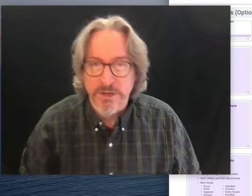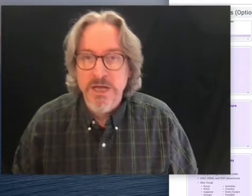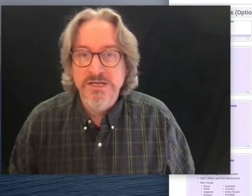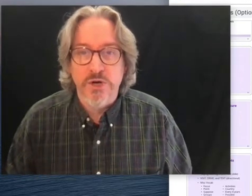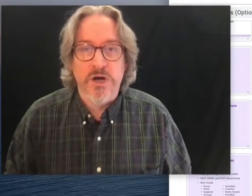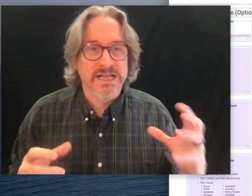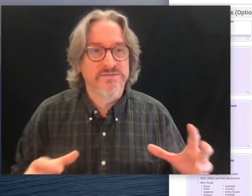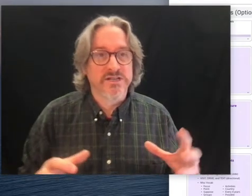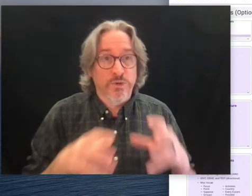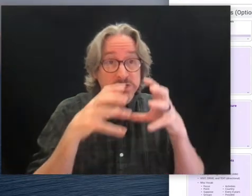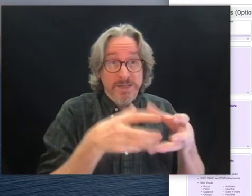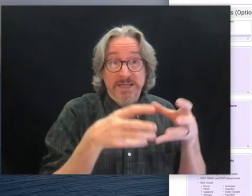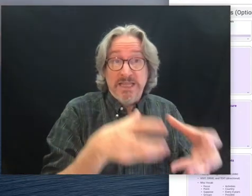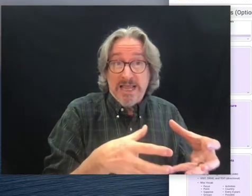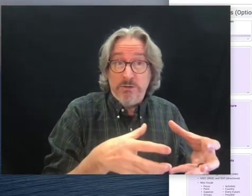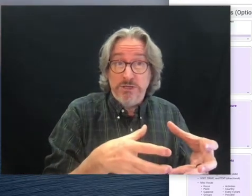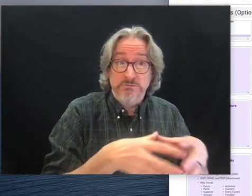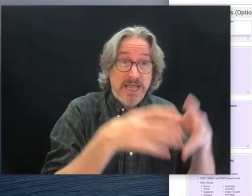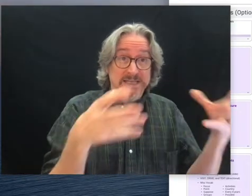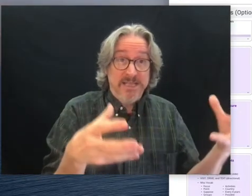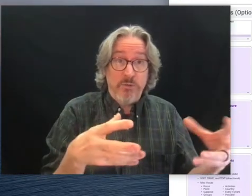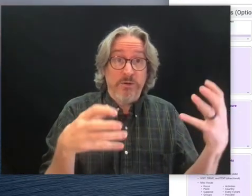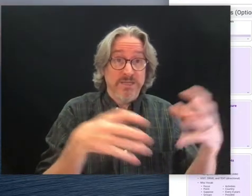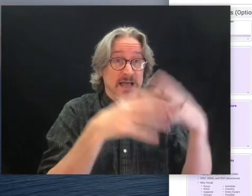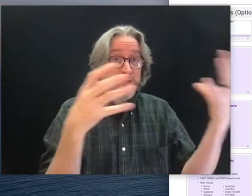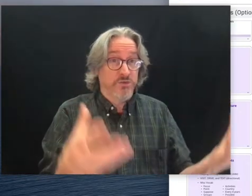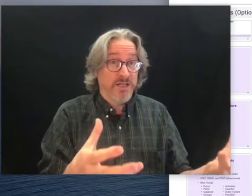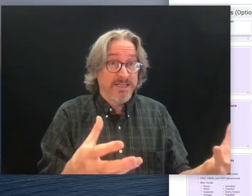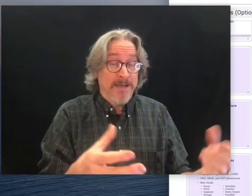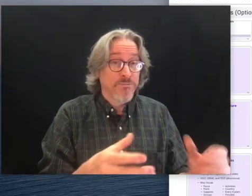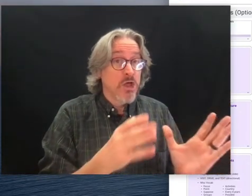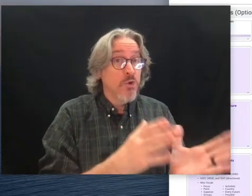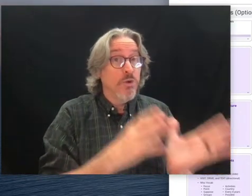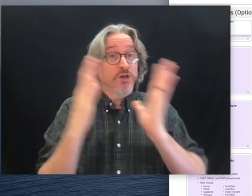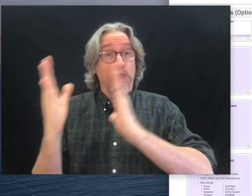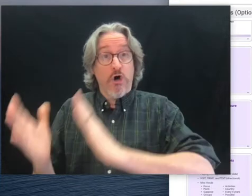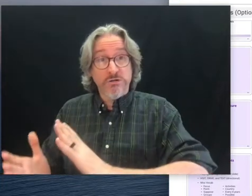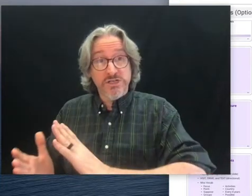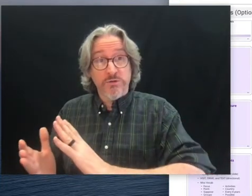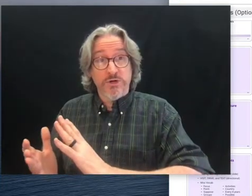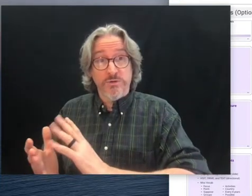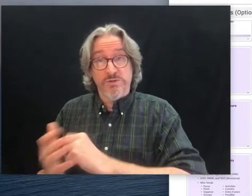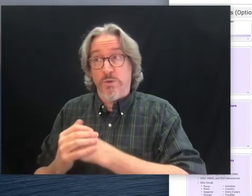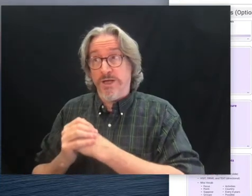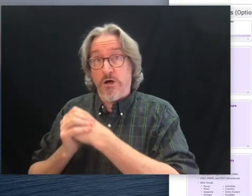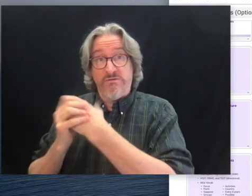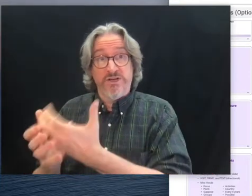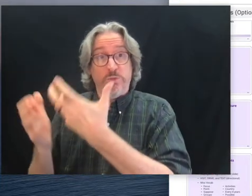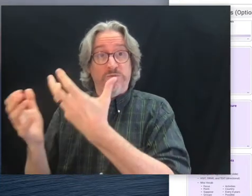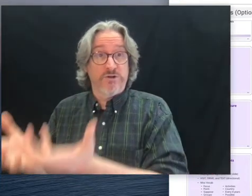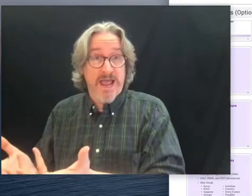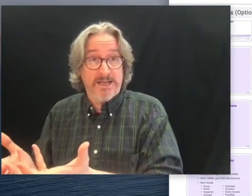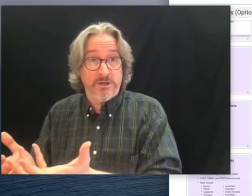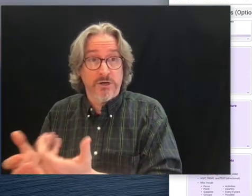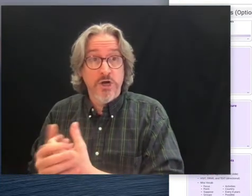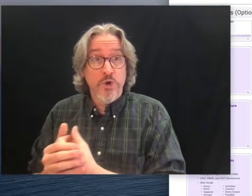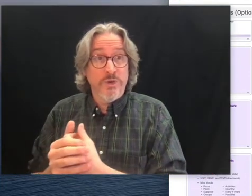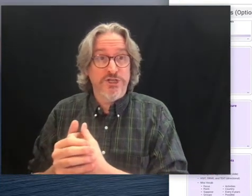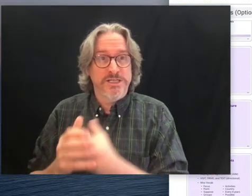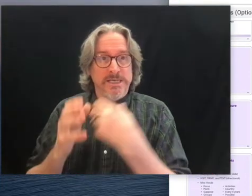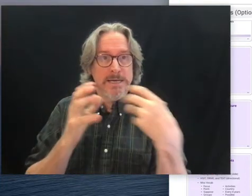shape. So a classifier story is within the language. ASL, we could tell a story like that. We could also use what we call visual